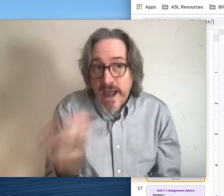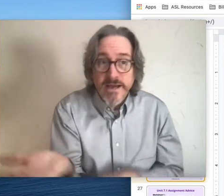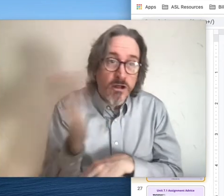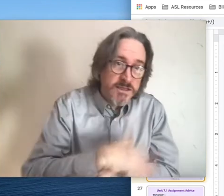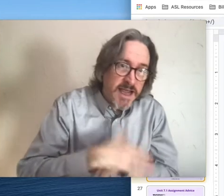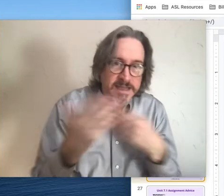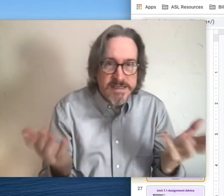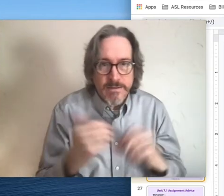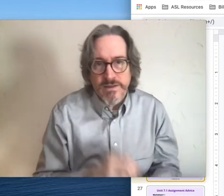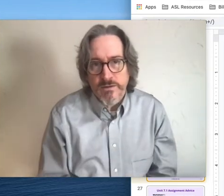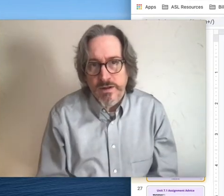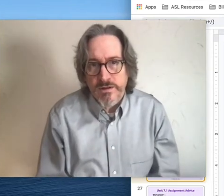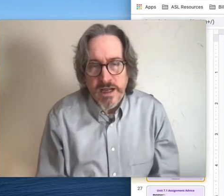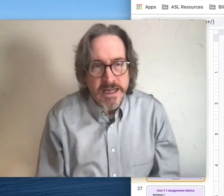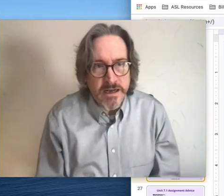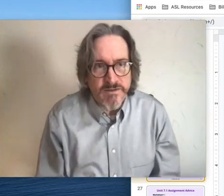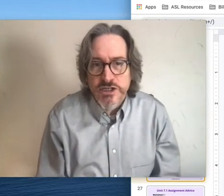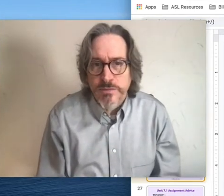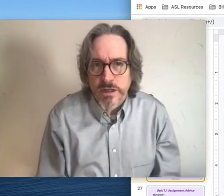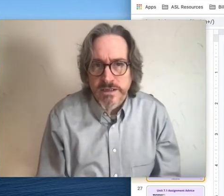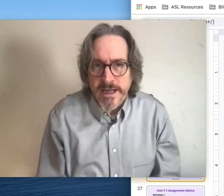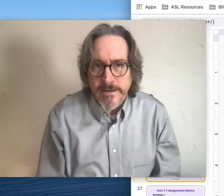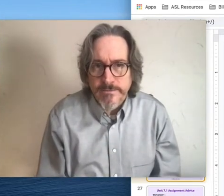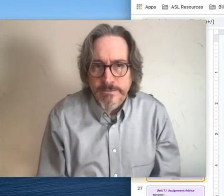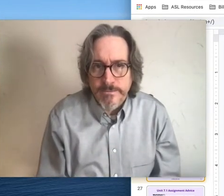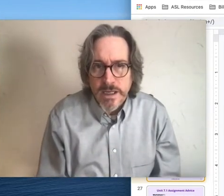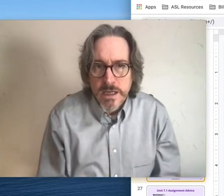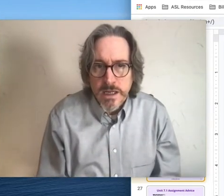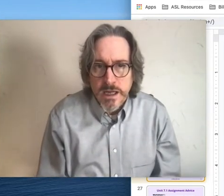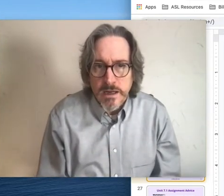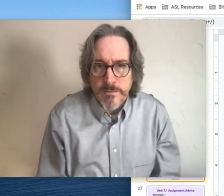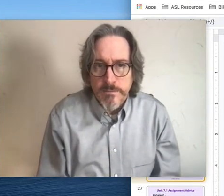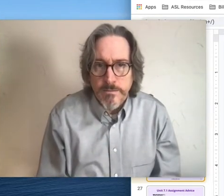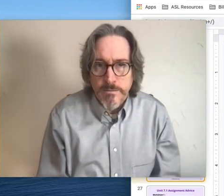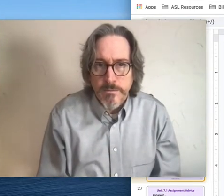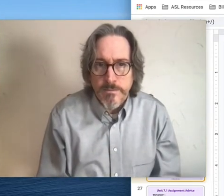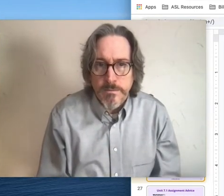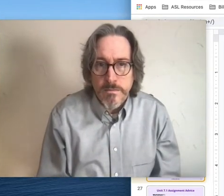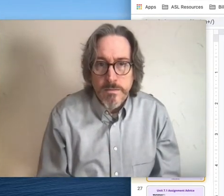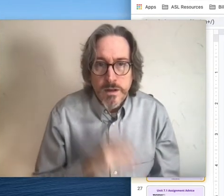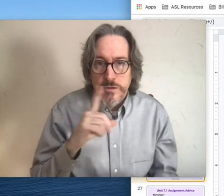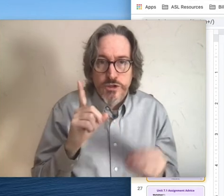Not mind all day. Same thing with eating a vegetable all day.